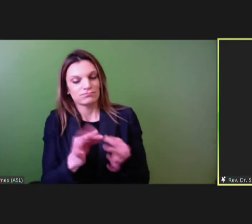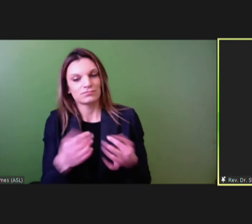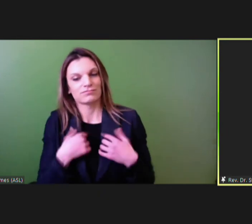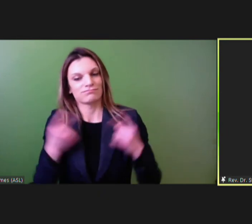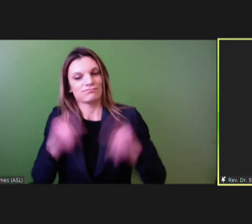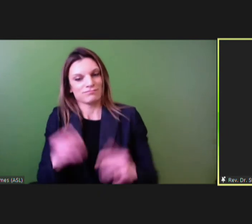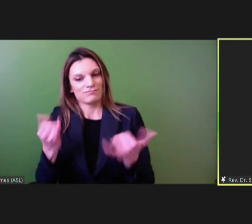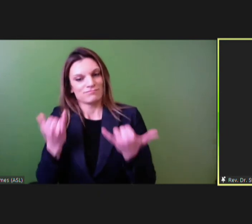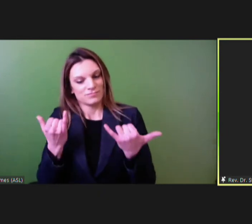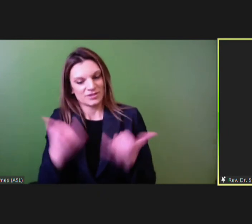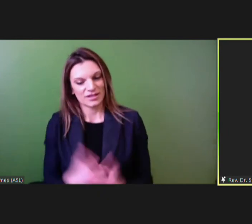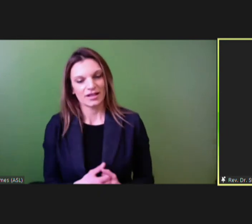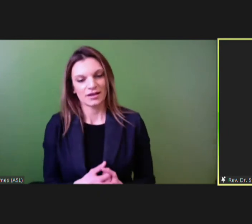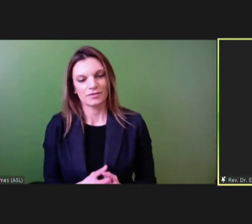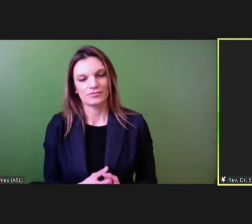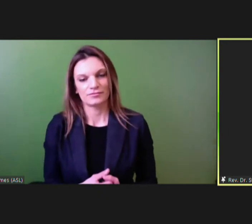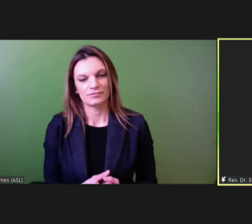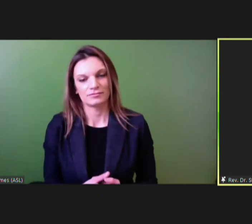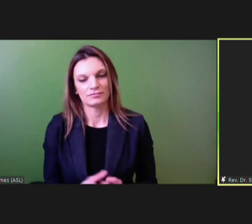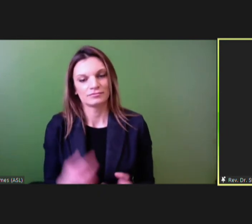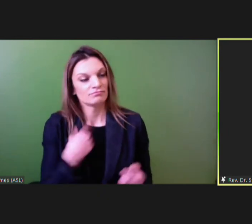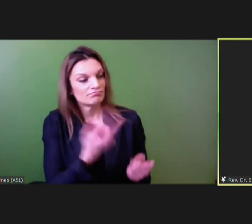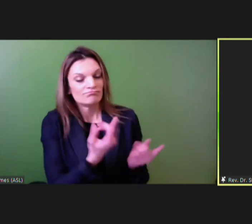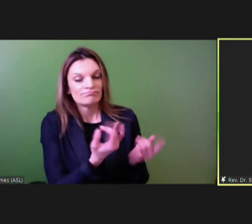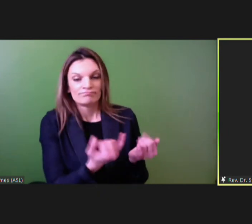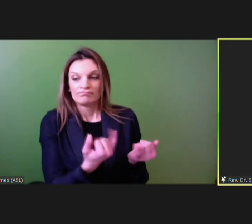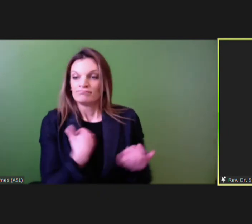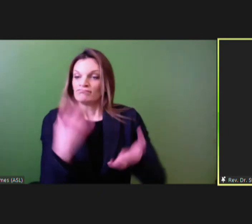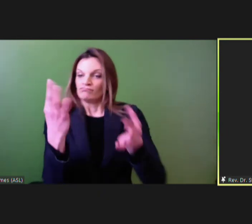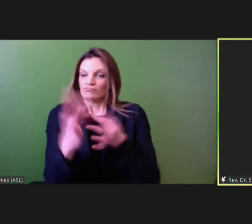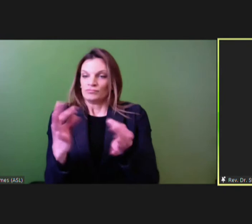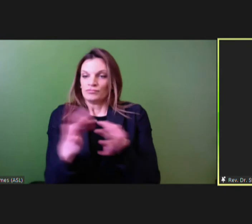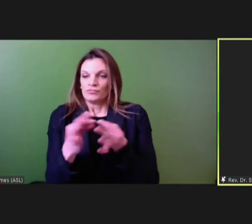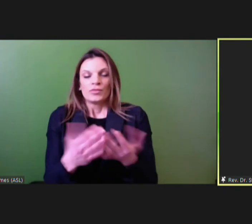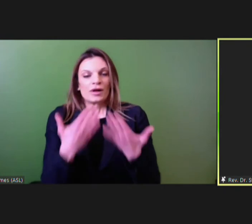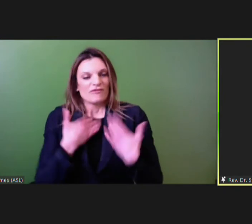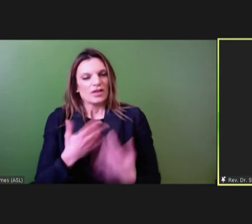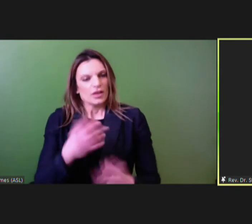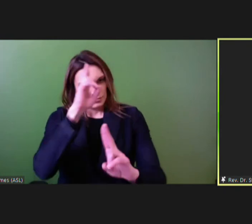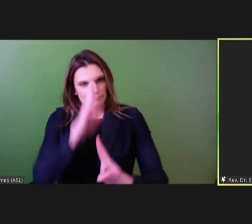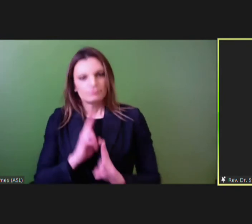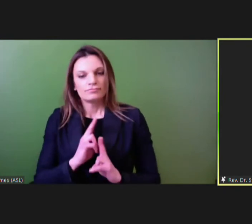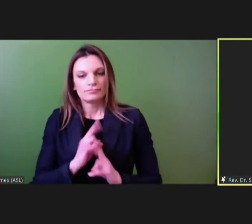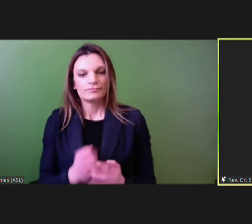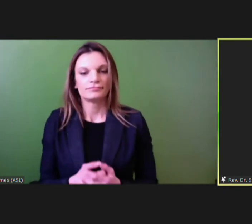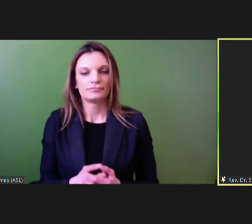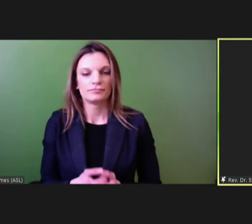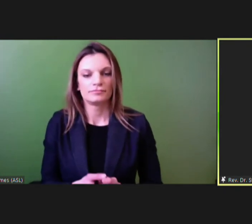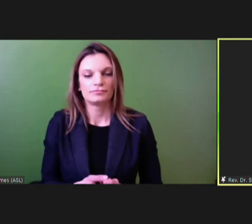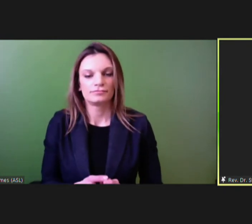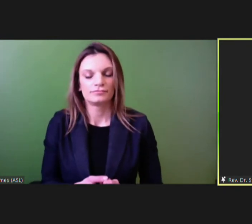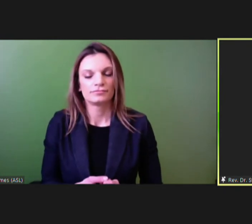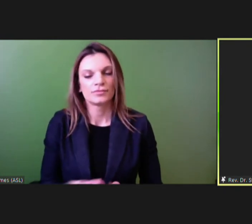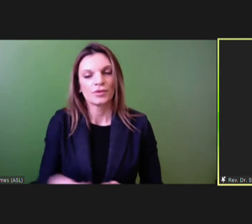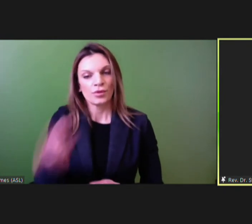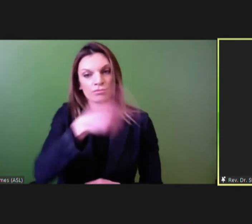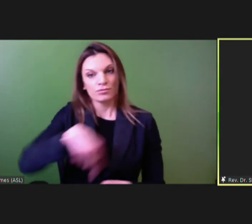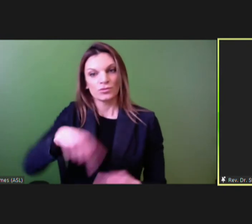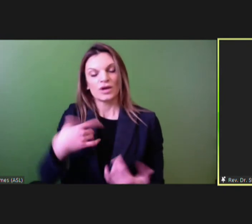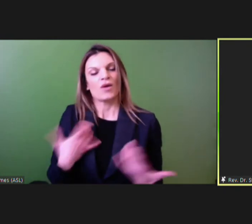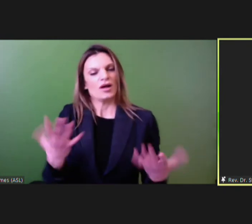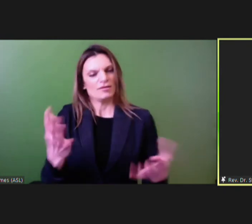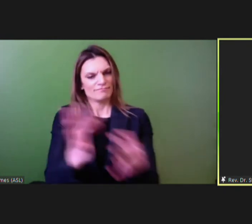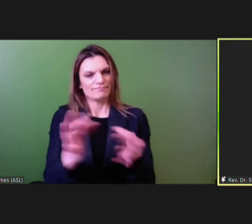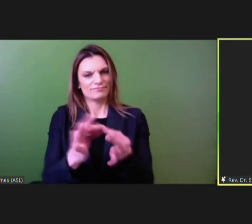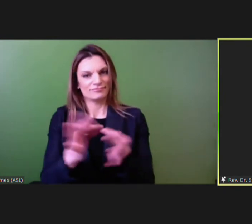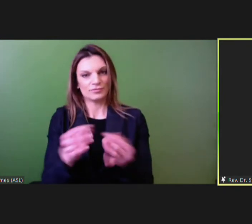to stand with many of my colleagues and to address many of you who are citizens, not only of our city